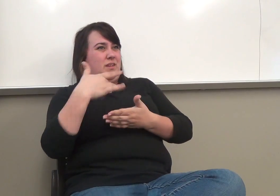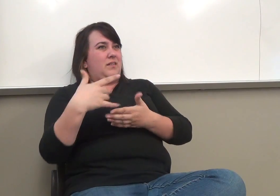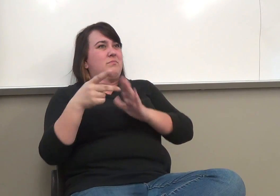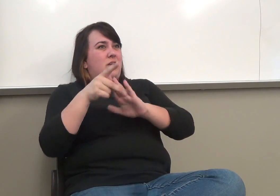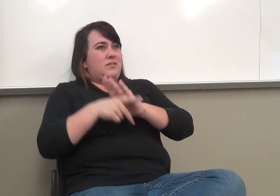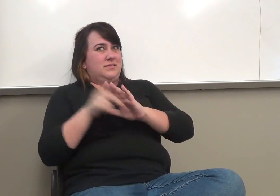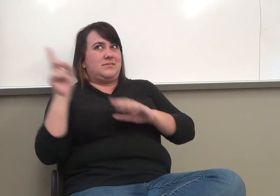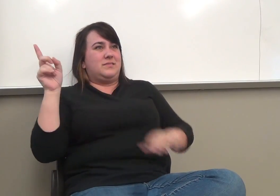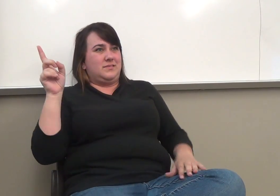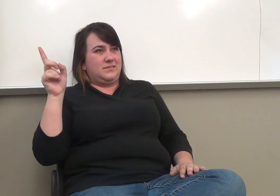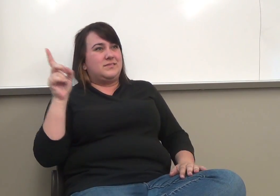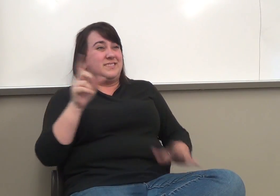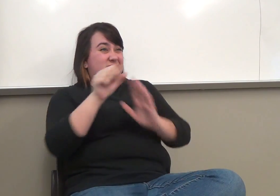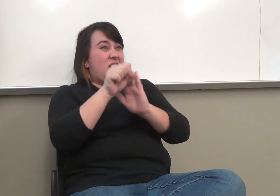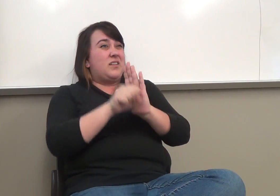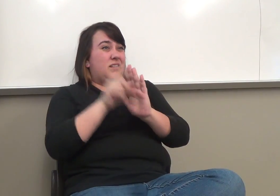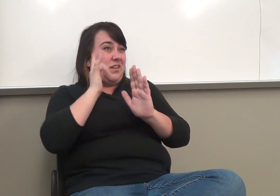colleges in the state of California now have that